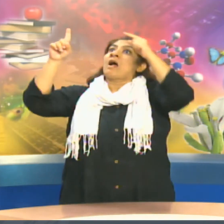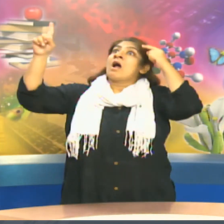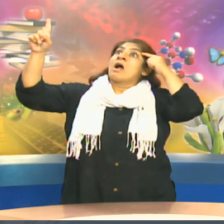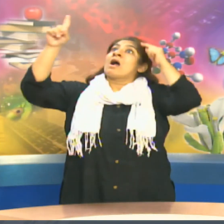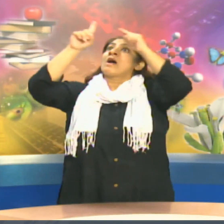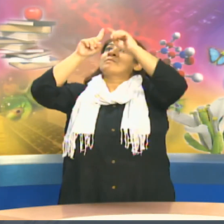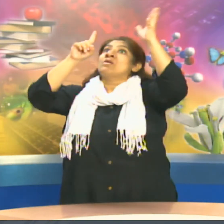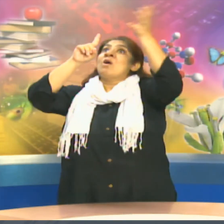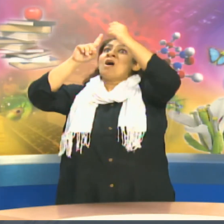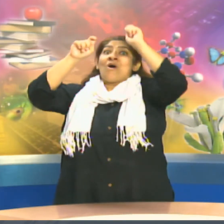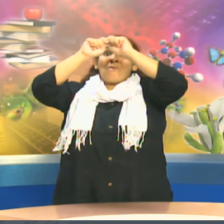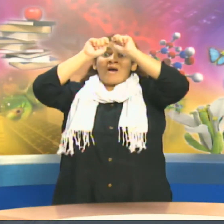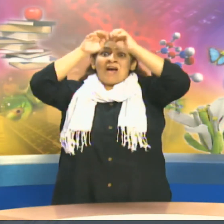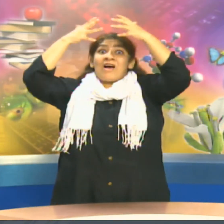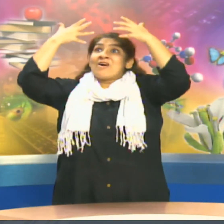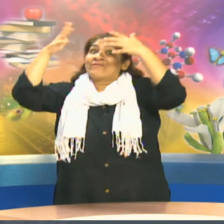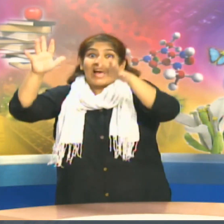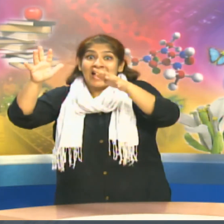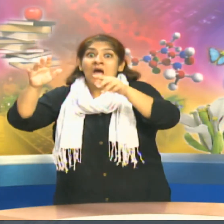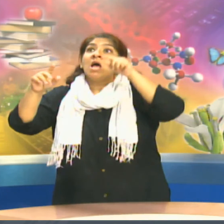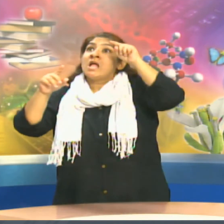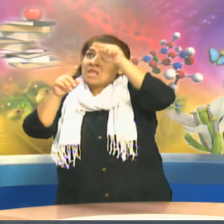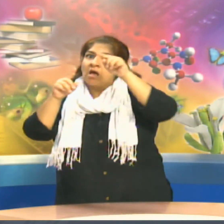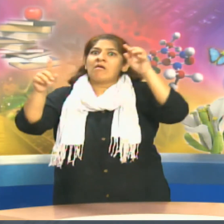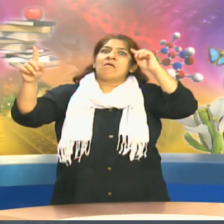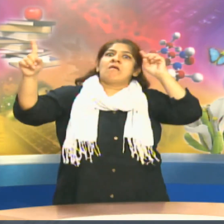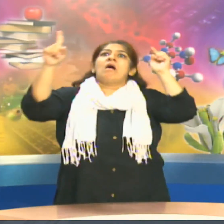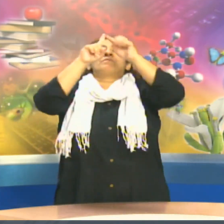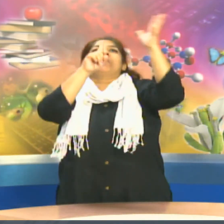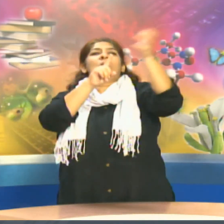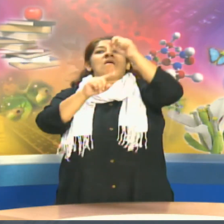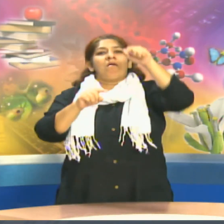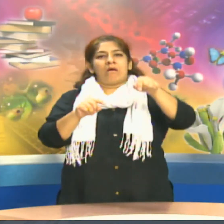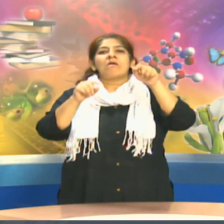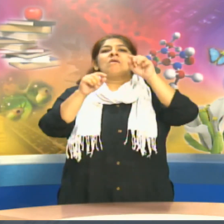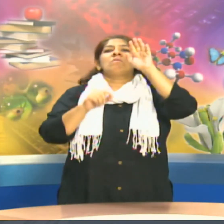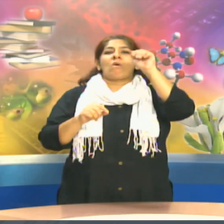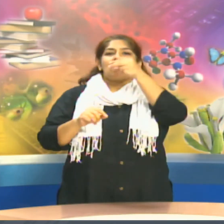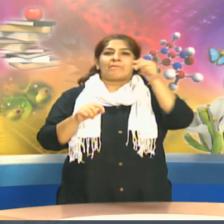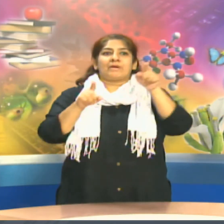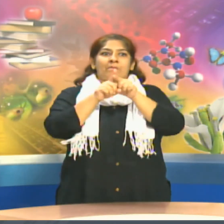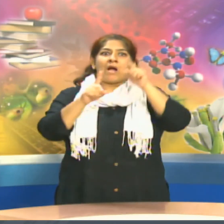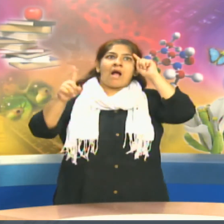like the earlier points, earlier steps we discussed, this is also connected with that.